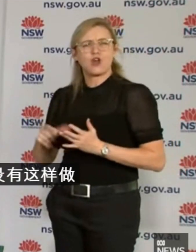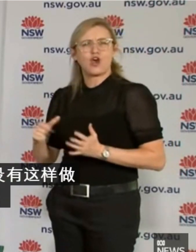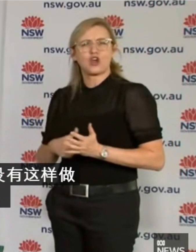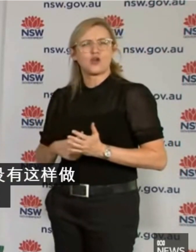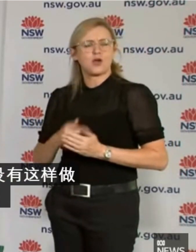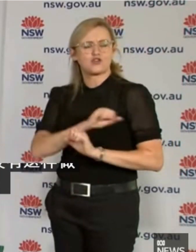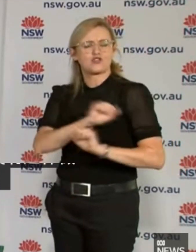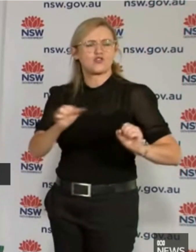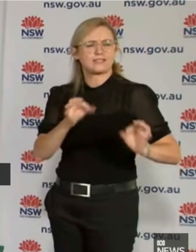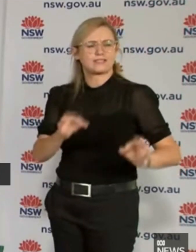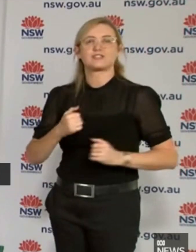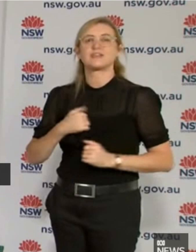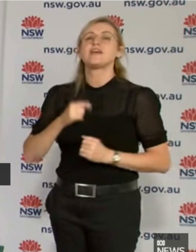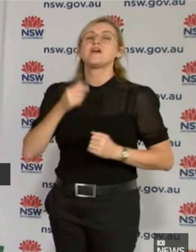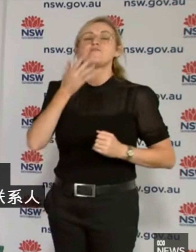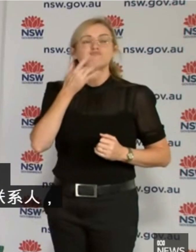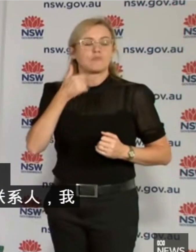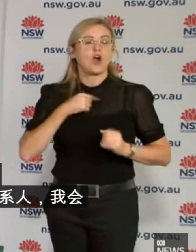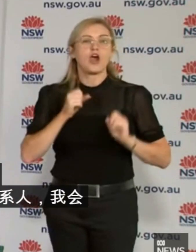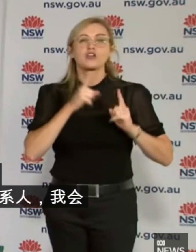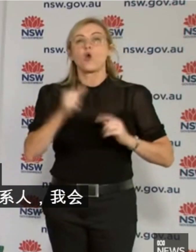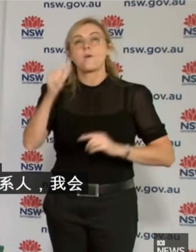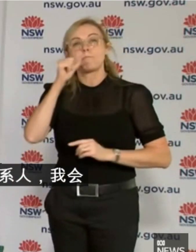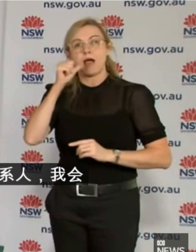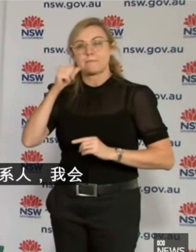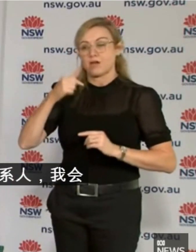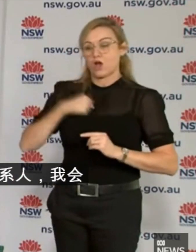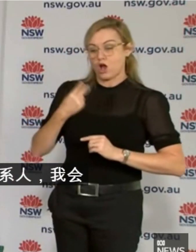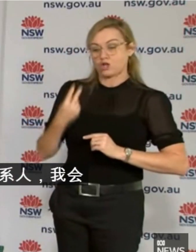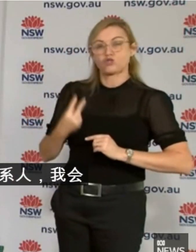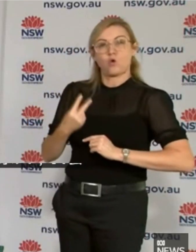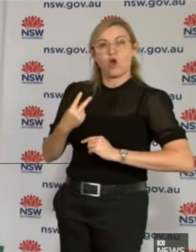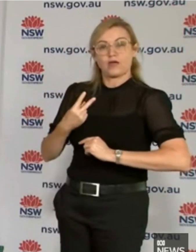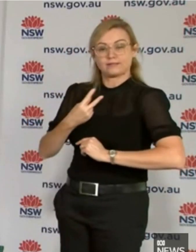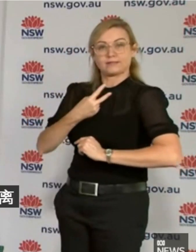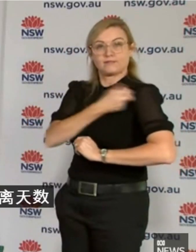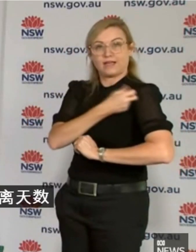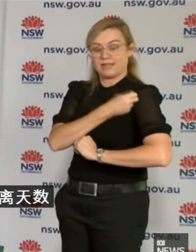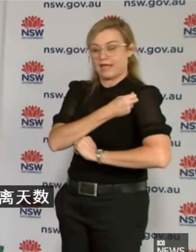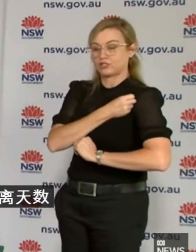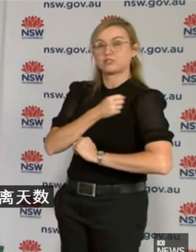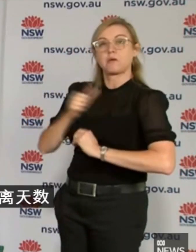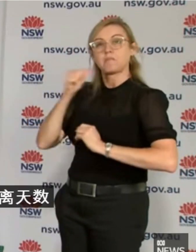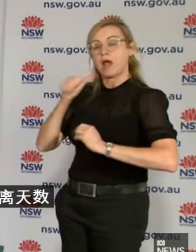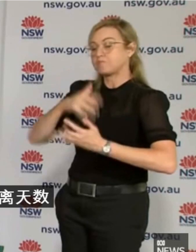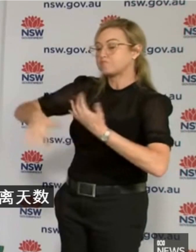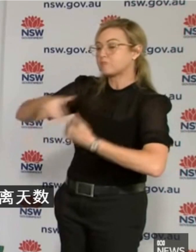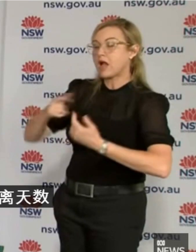assumption. I go to a pub and I'm in close contact. Am I automatically going to be 14 days isolation if I'm double vaccinated?